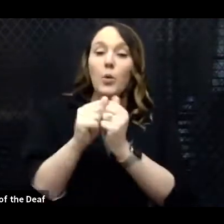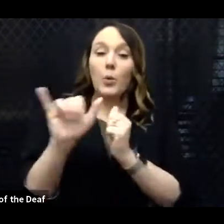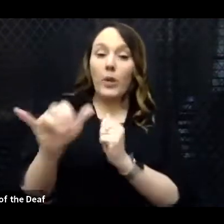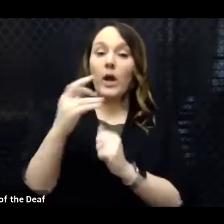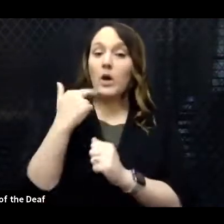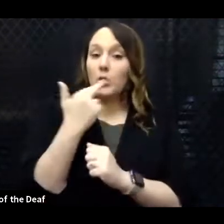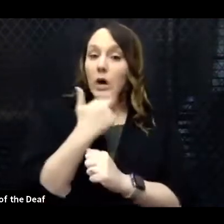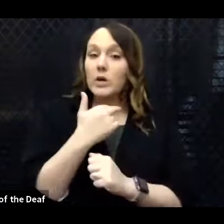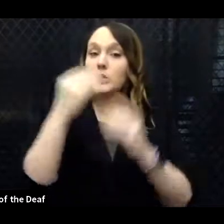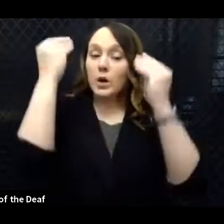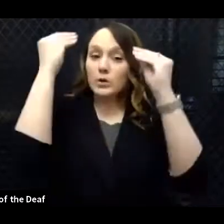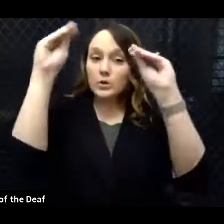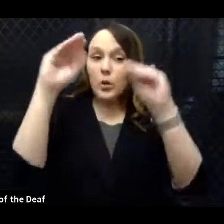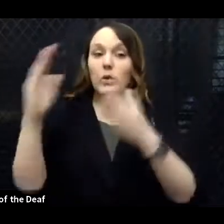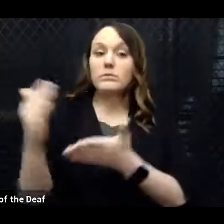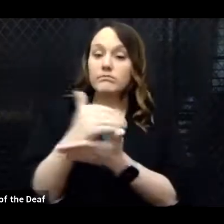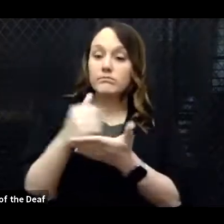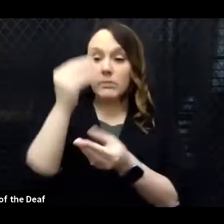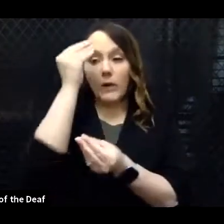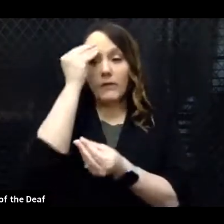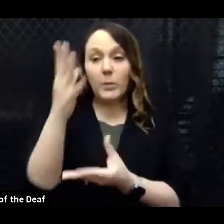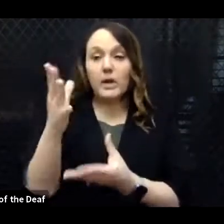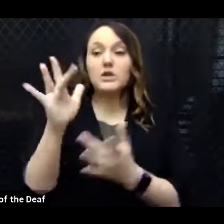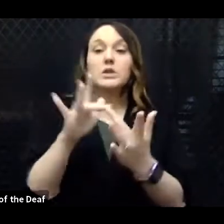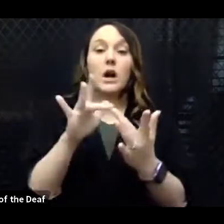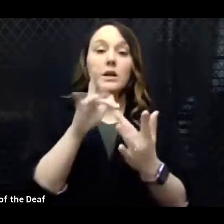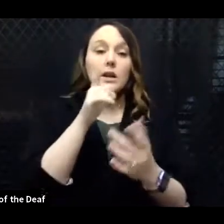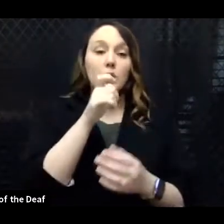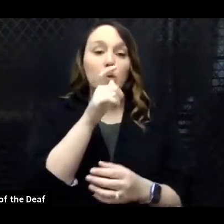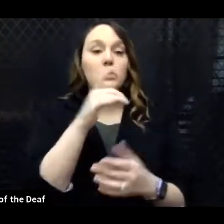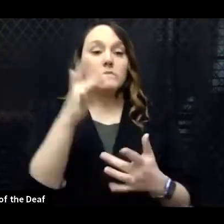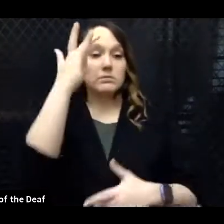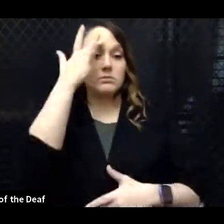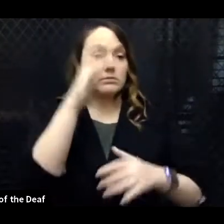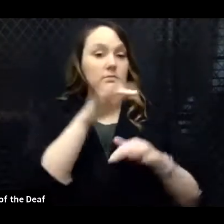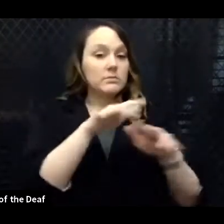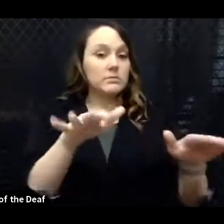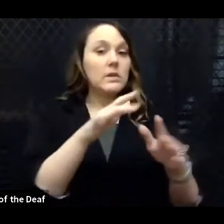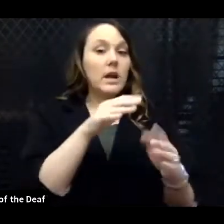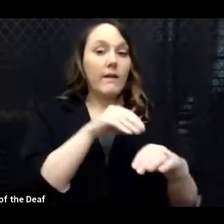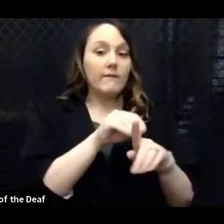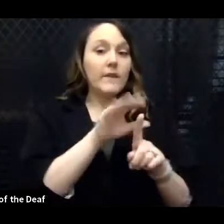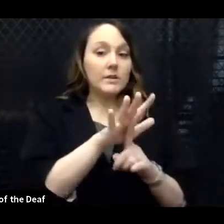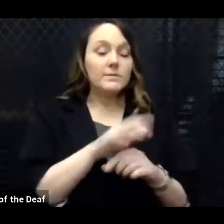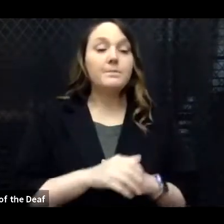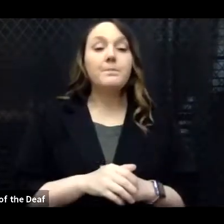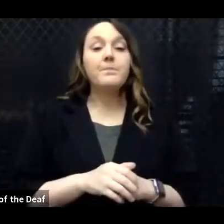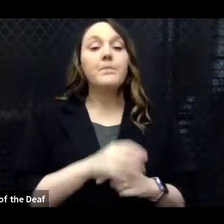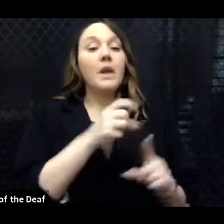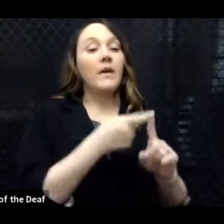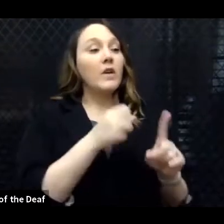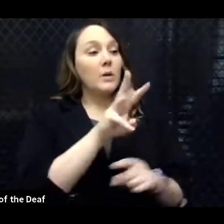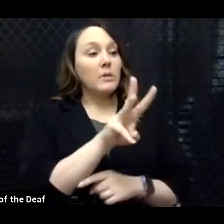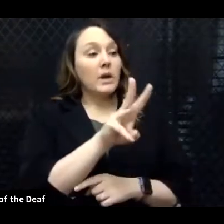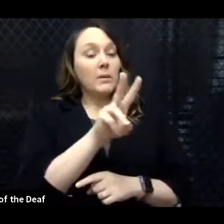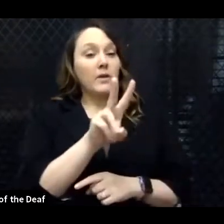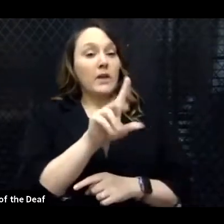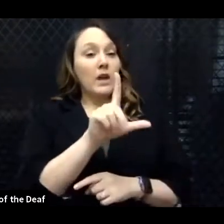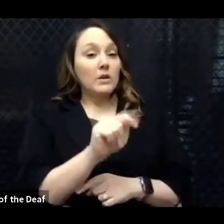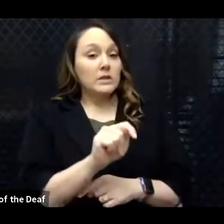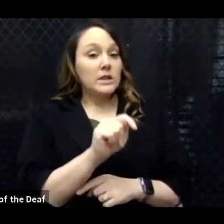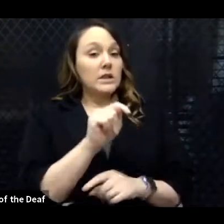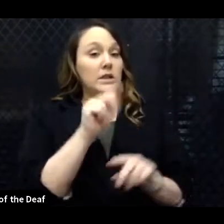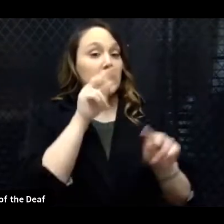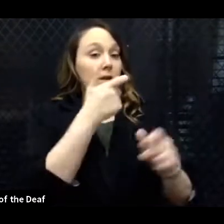to gather information and contact those who are at risk. Okay, from a WVLT viewer, they submitted this to the